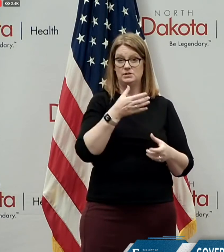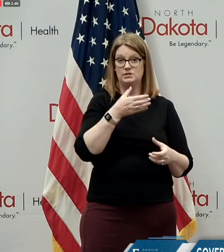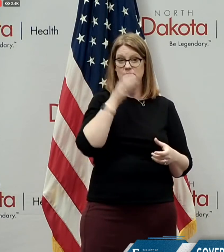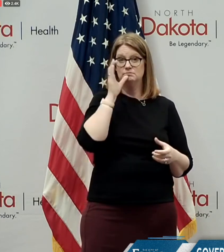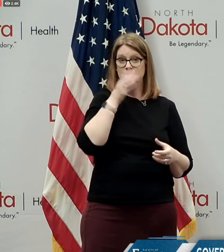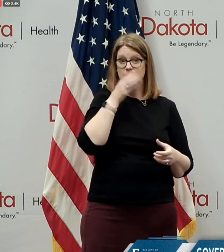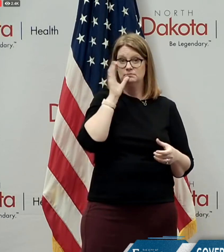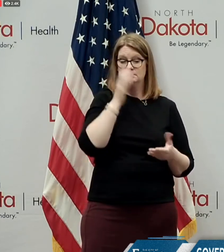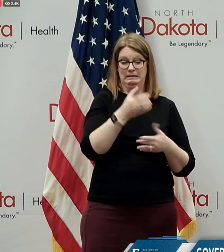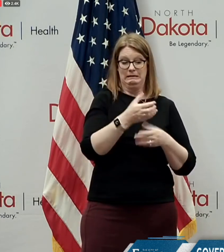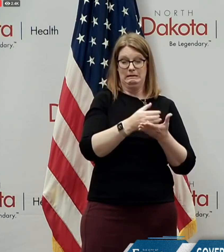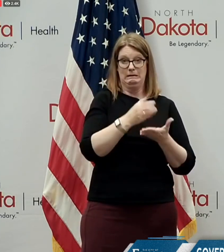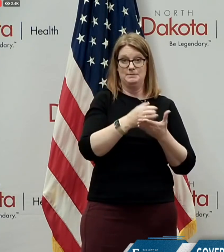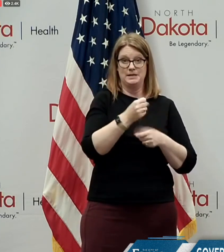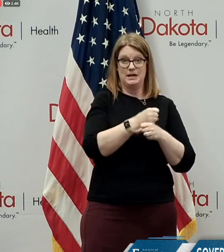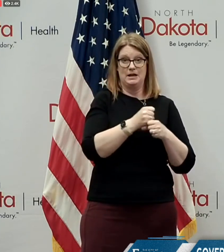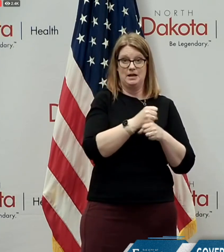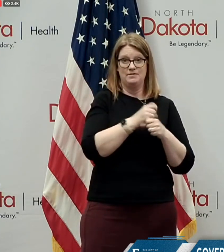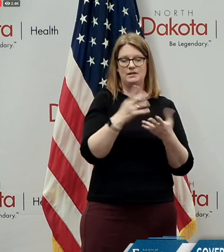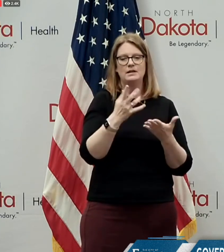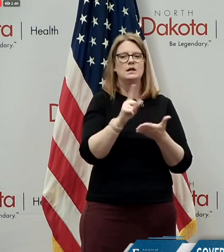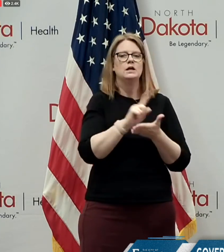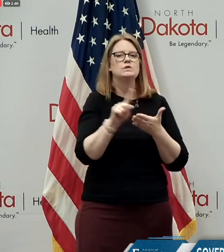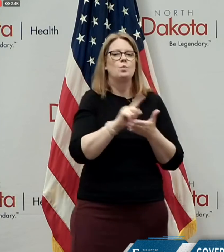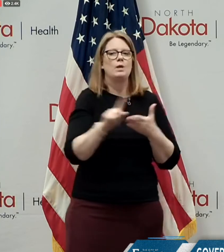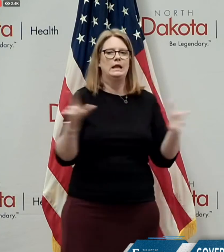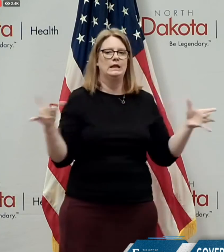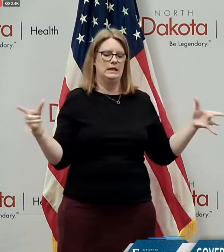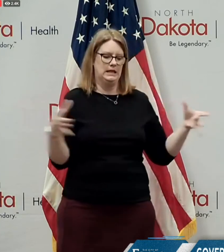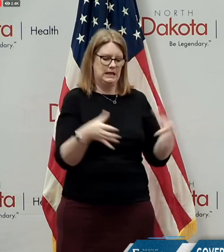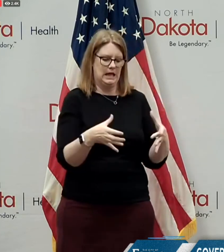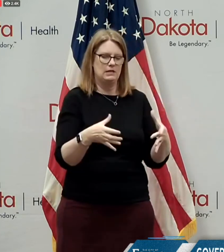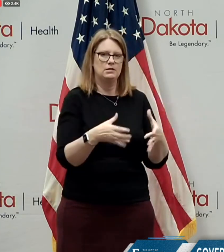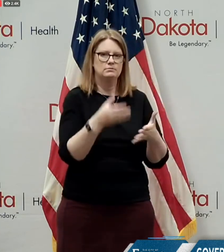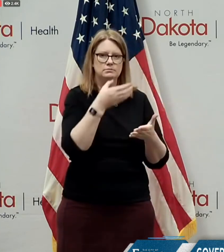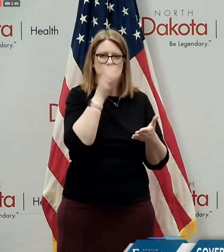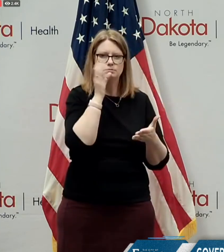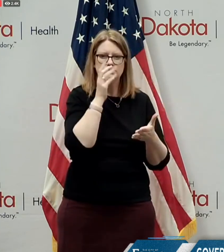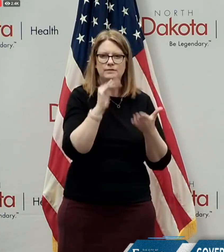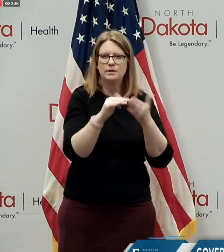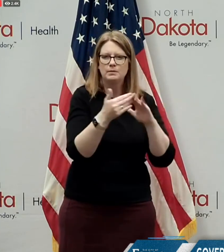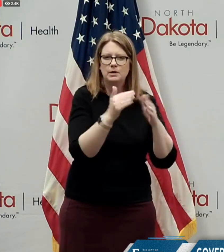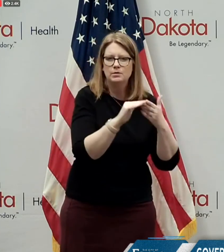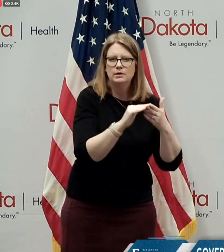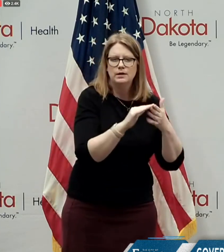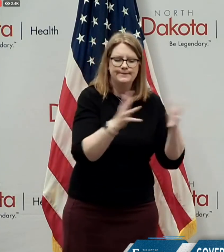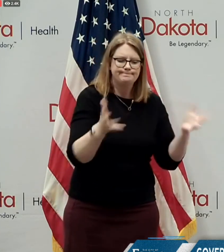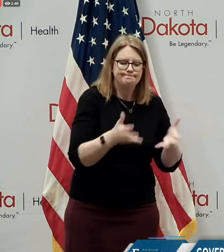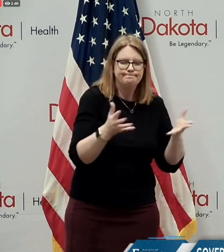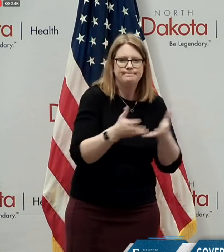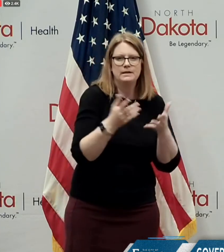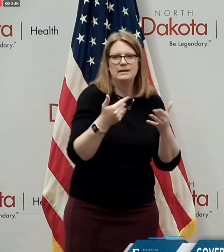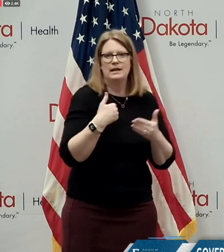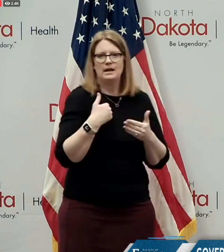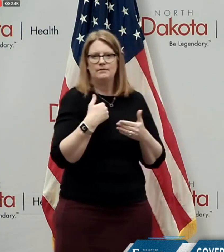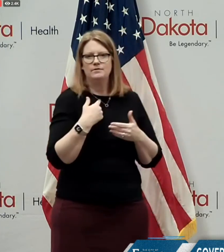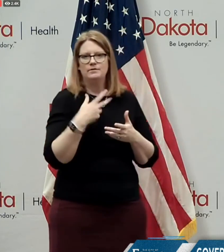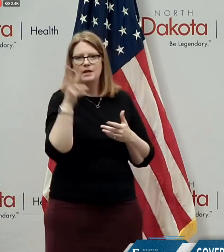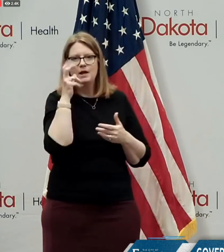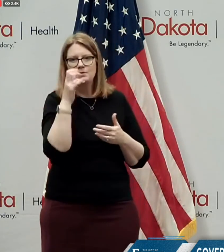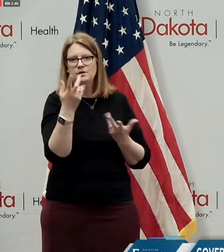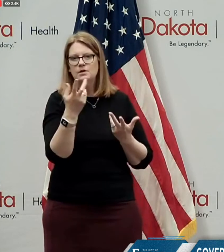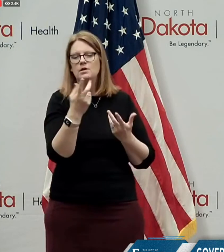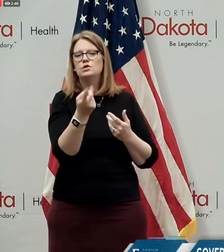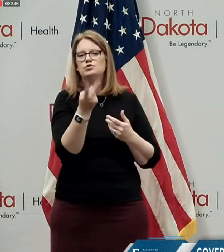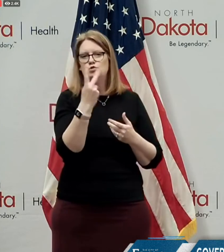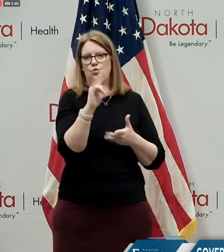as in cups of coffee. It's a weekly gathering of entrepreneurs, innovators, and community builders. They come together. Today they had the opportunity to hear from 2